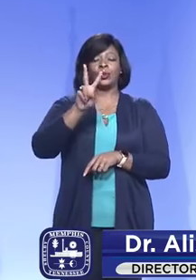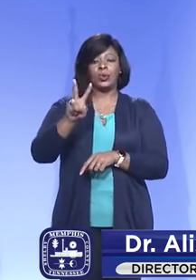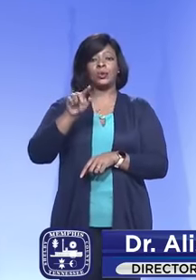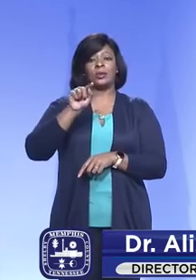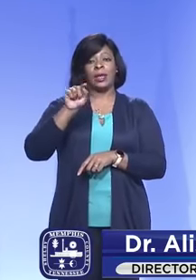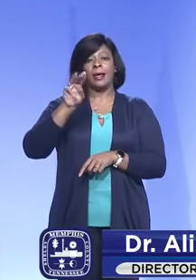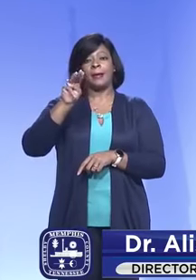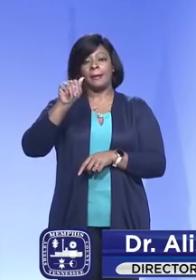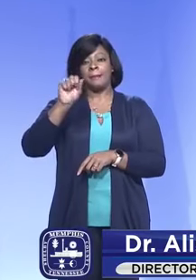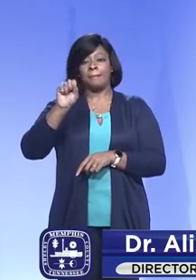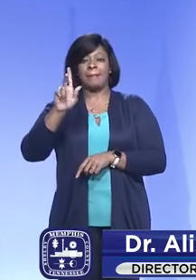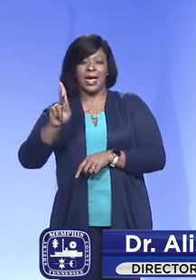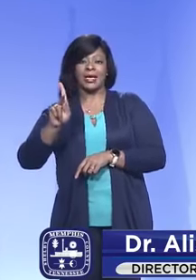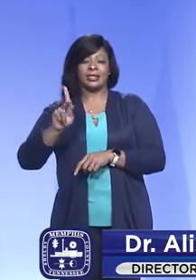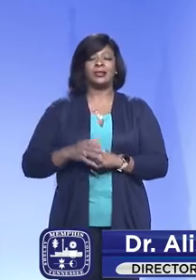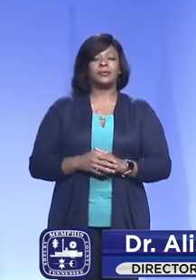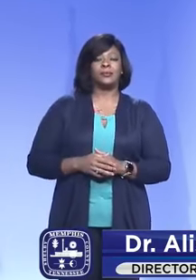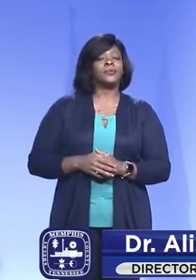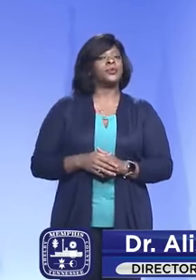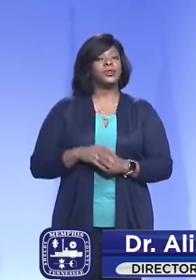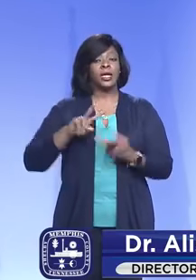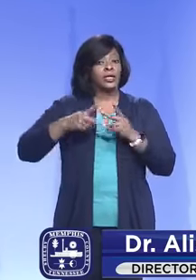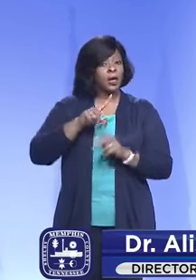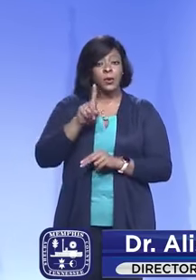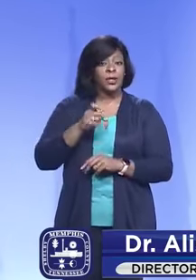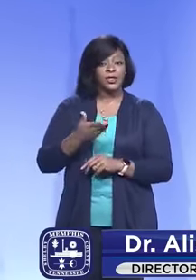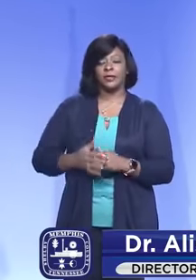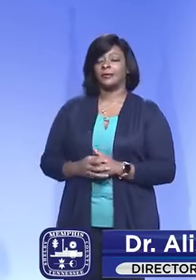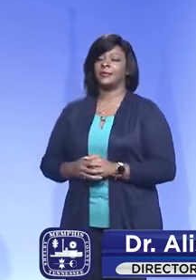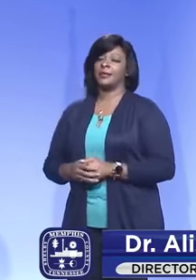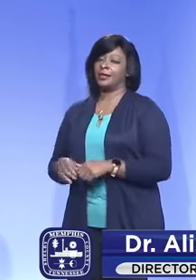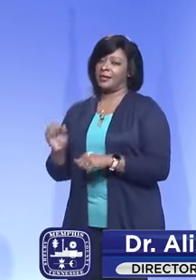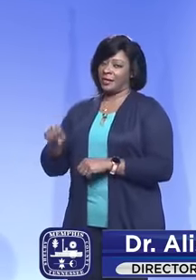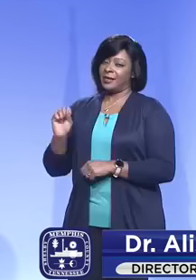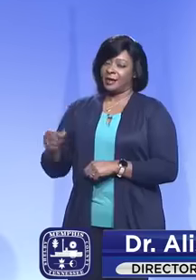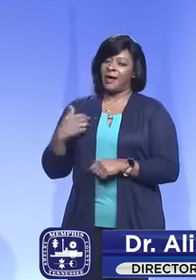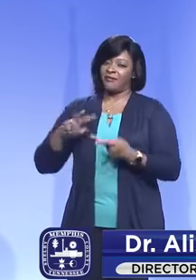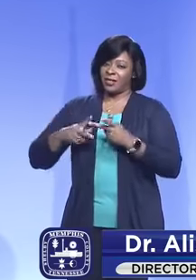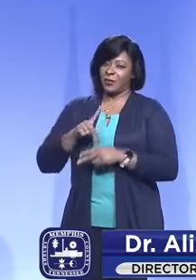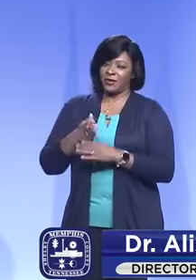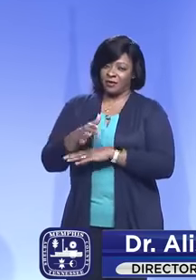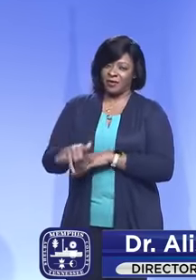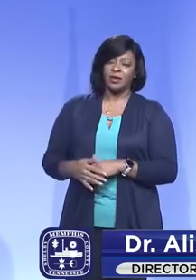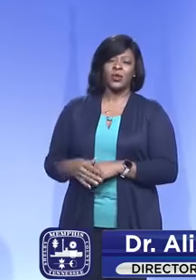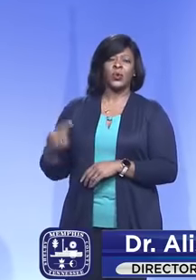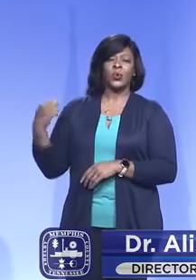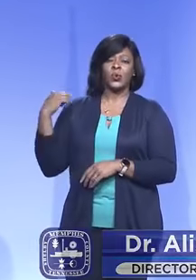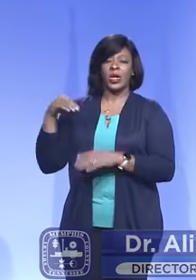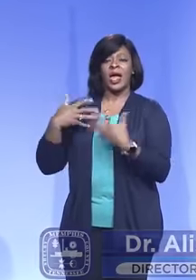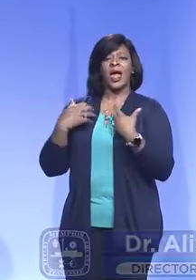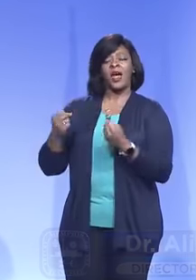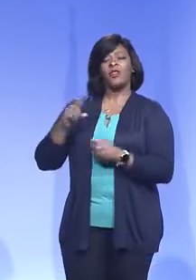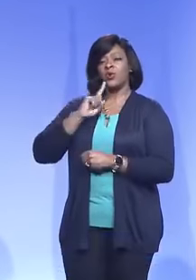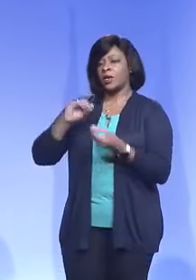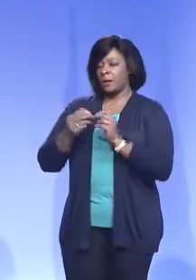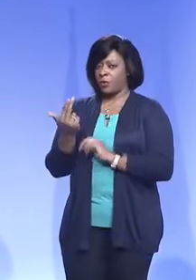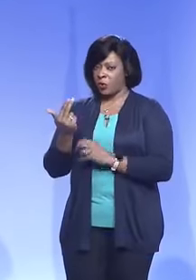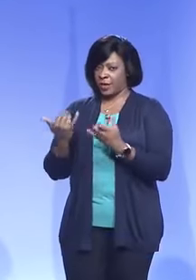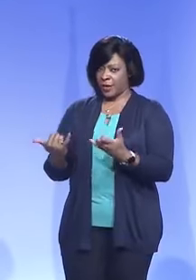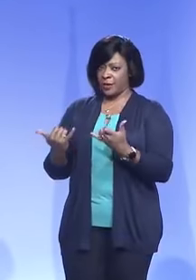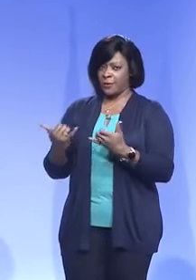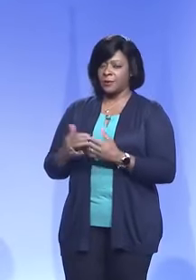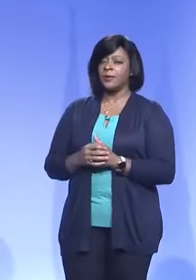222-MASK, M-A-S-K. And your follow-up? Yes, I did have a follow-up. We're in Health Directive 13 right